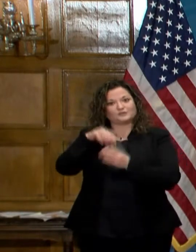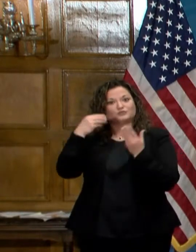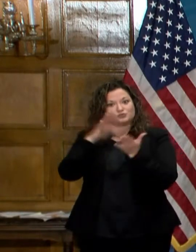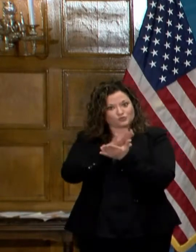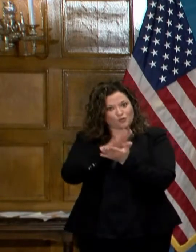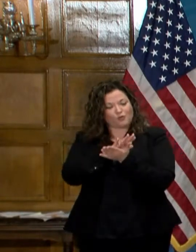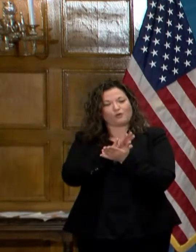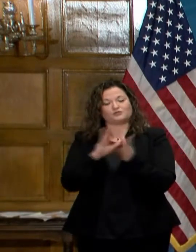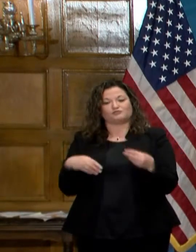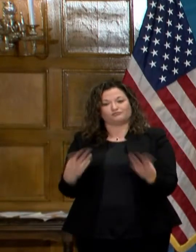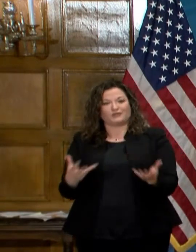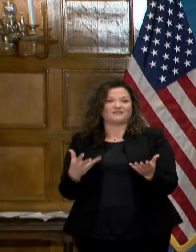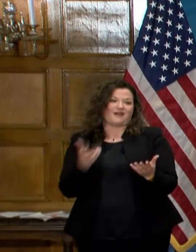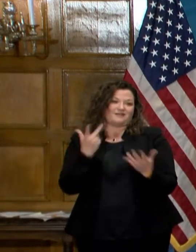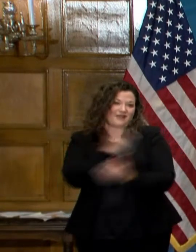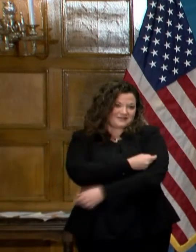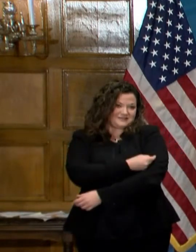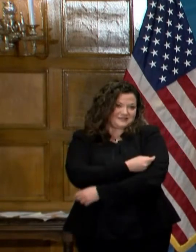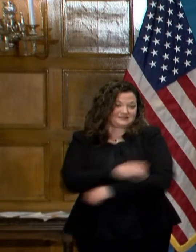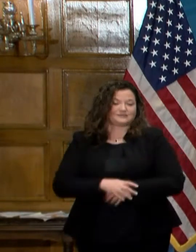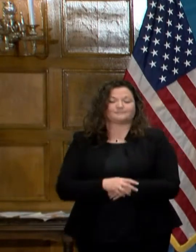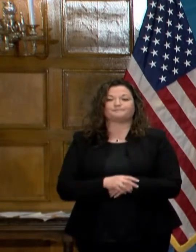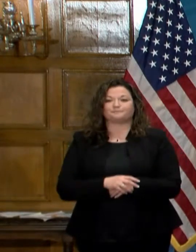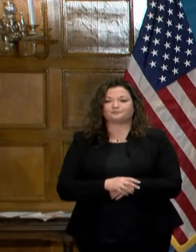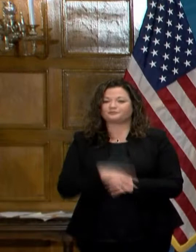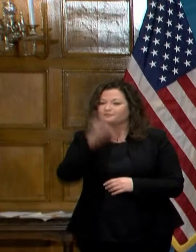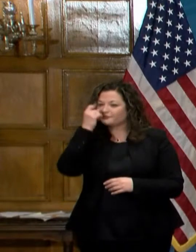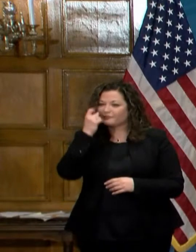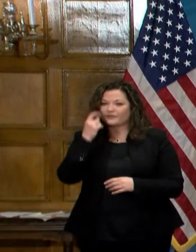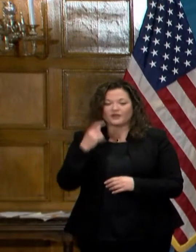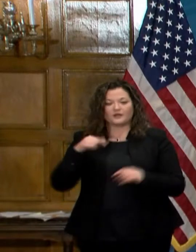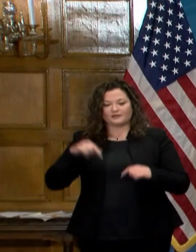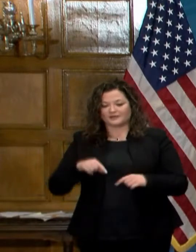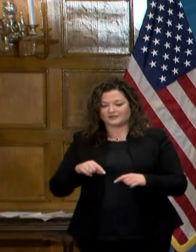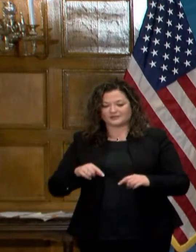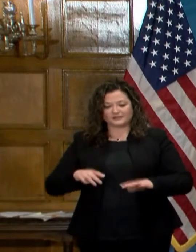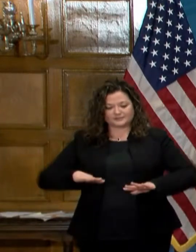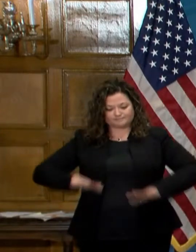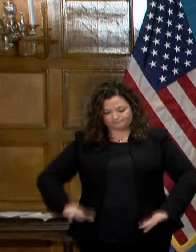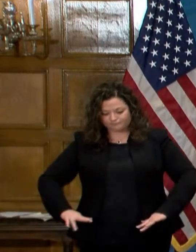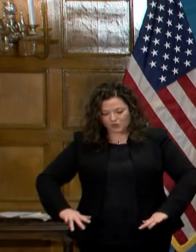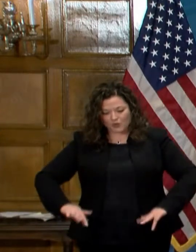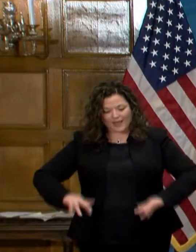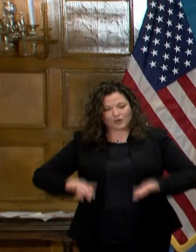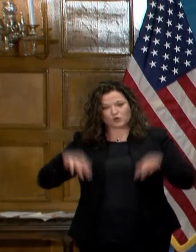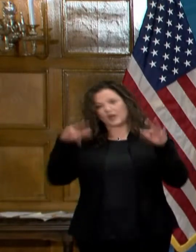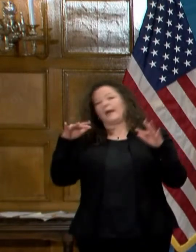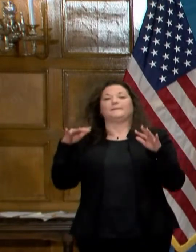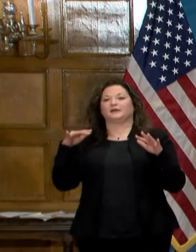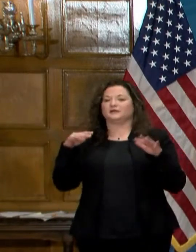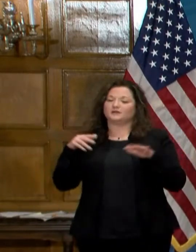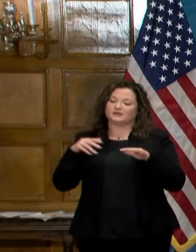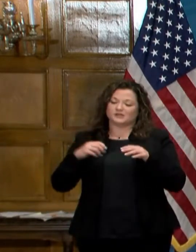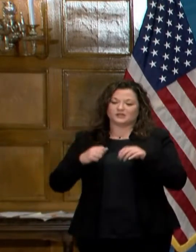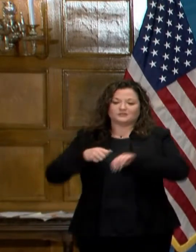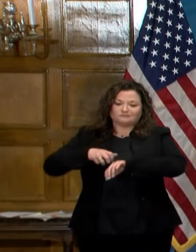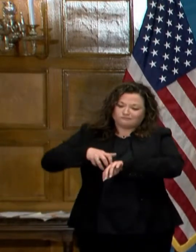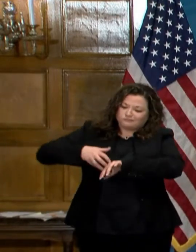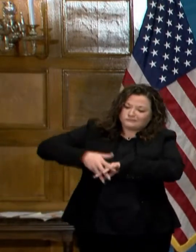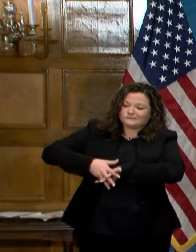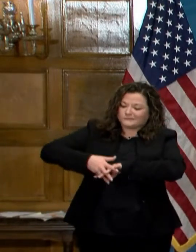them. And so this is a ground up from the grassroots